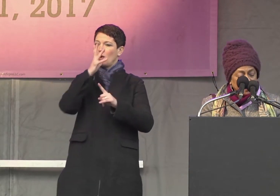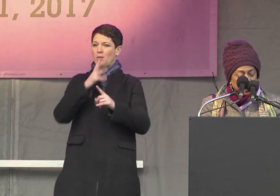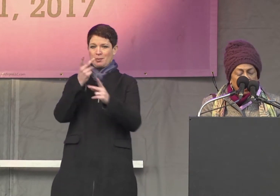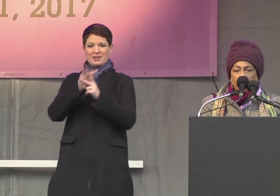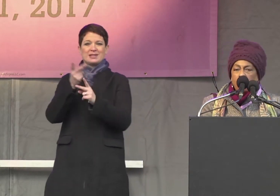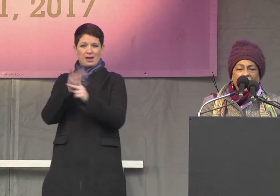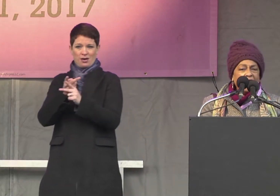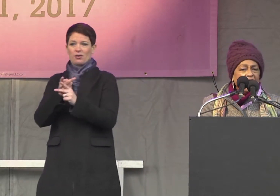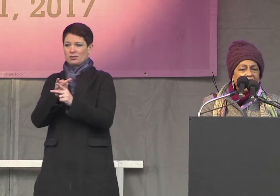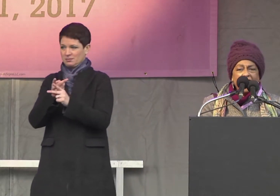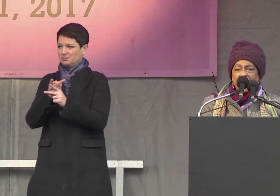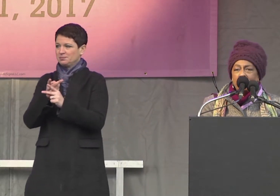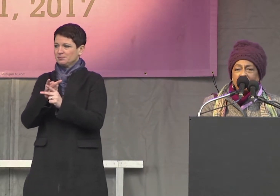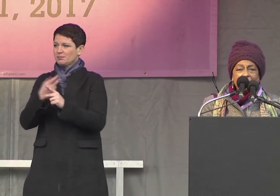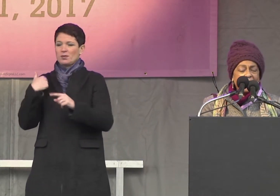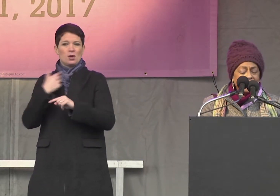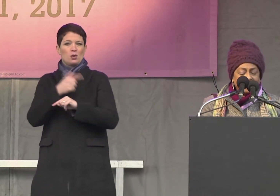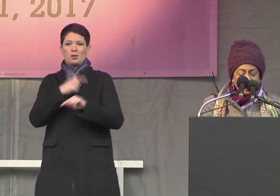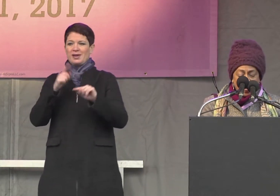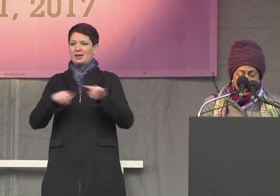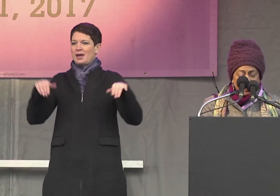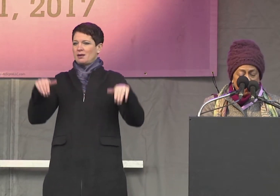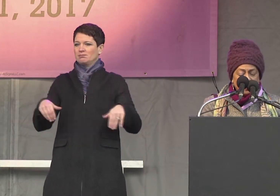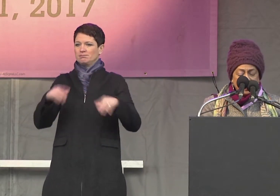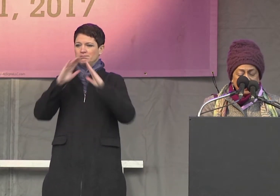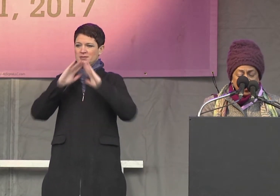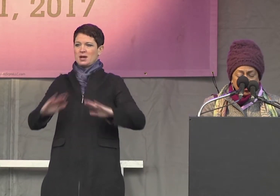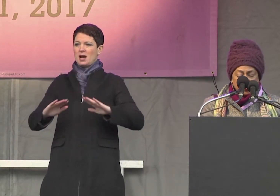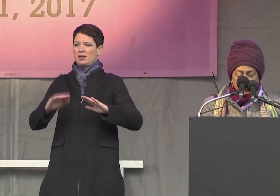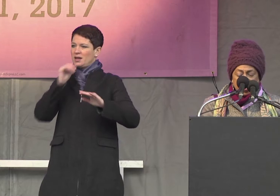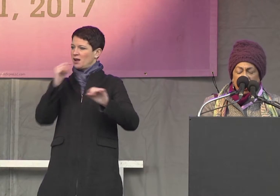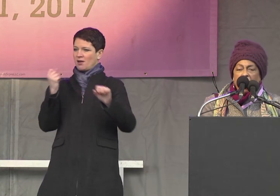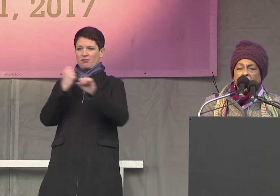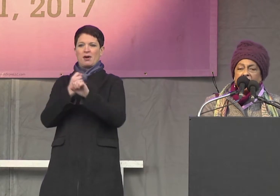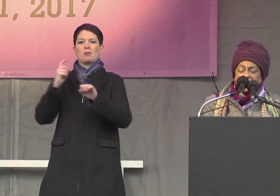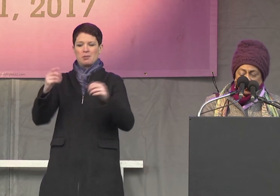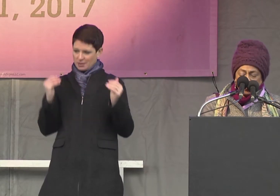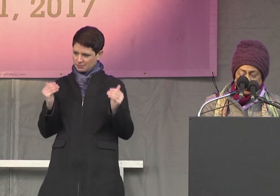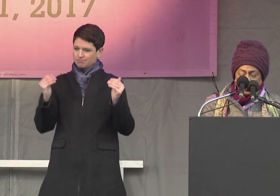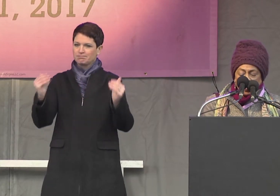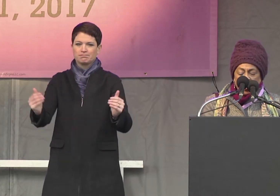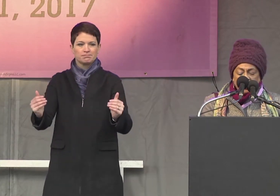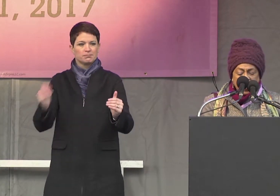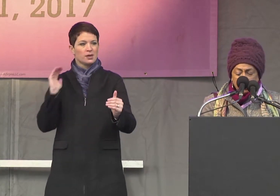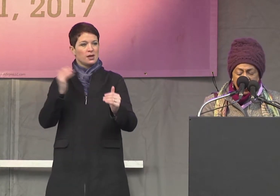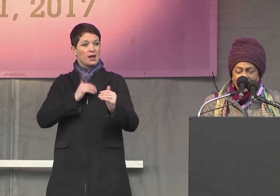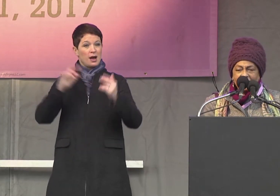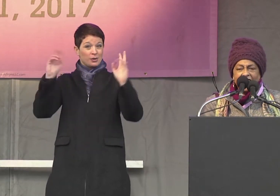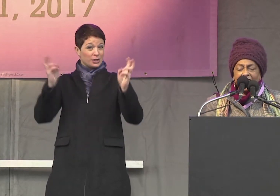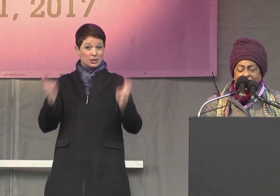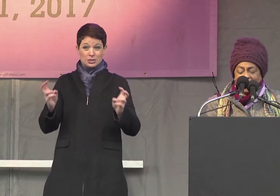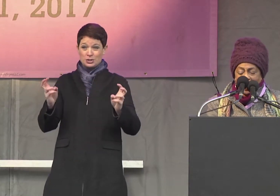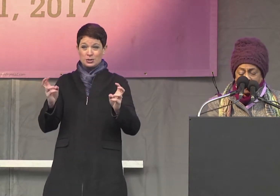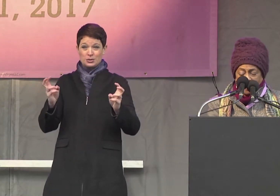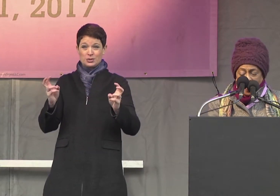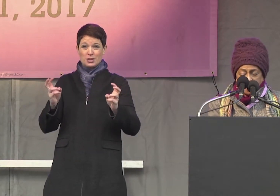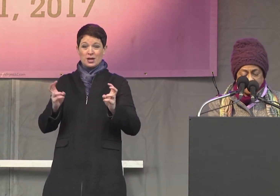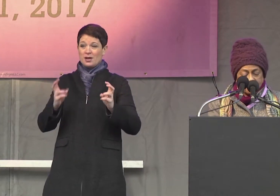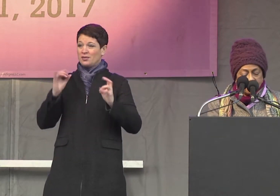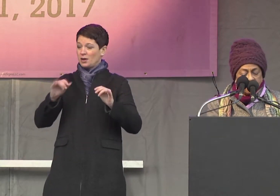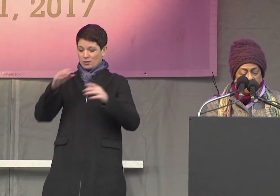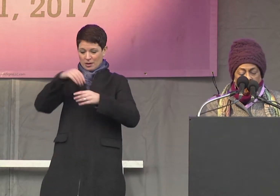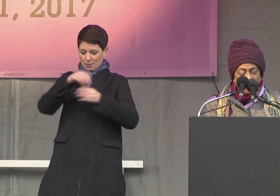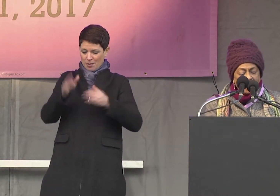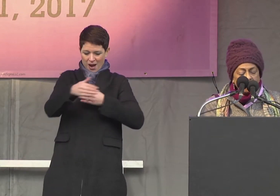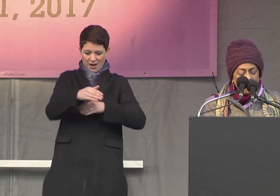women. We can't remain silent on these issues. Our issues, they do not stay inside a